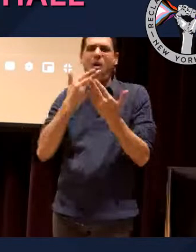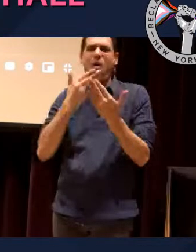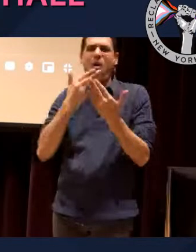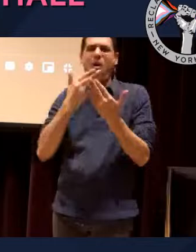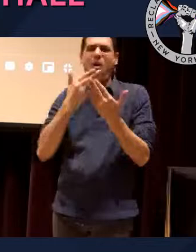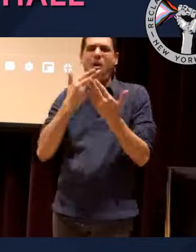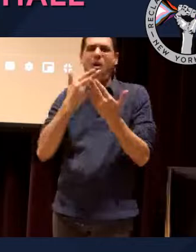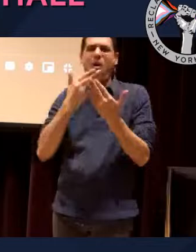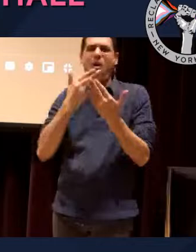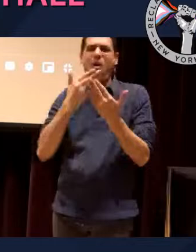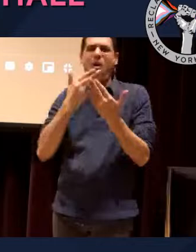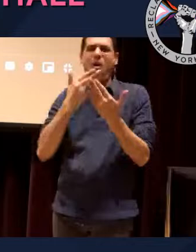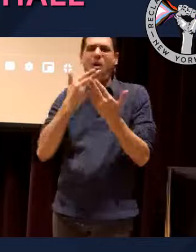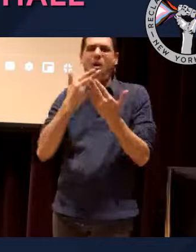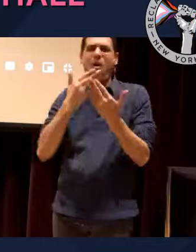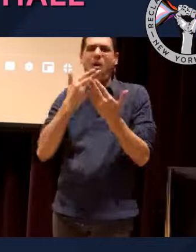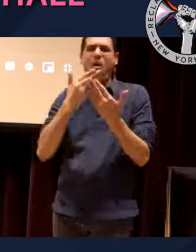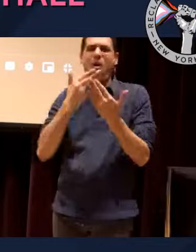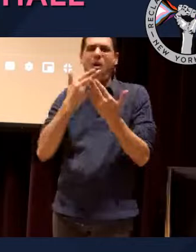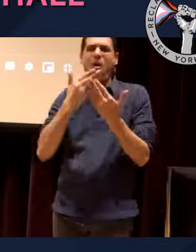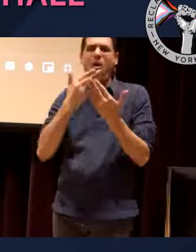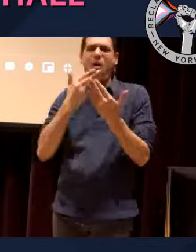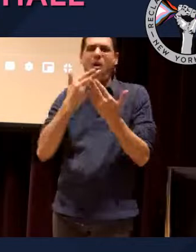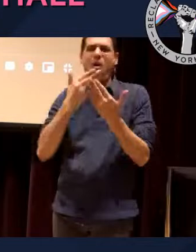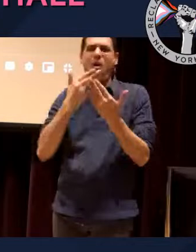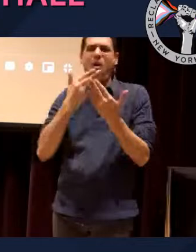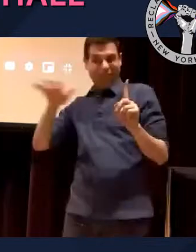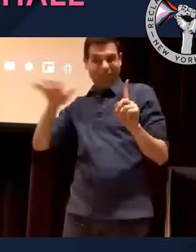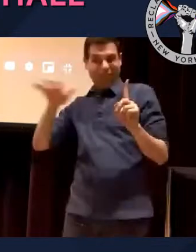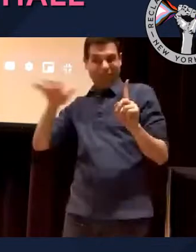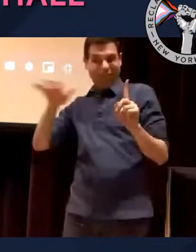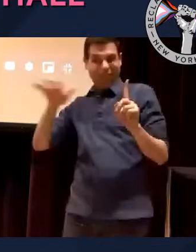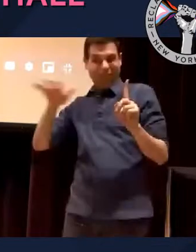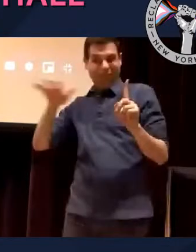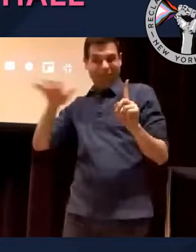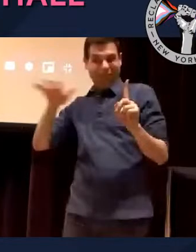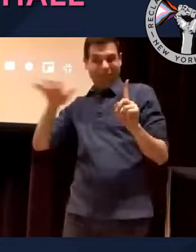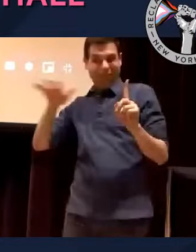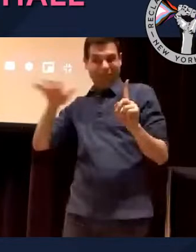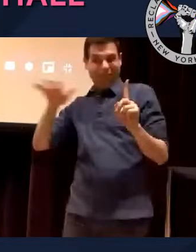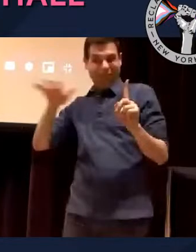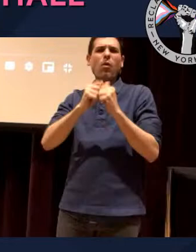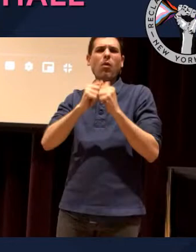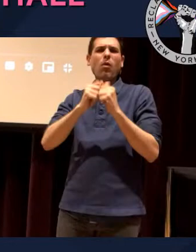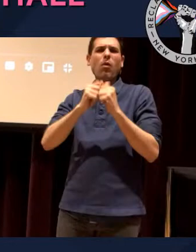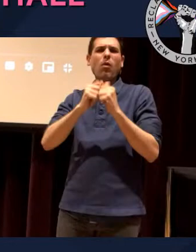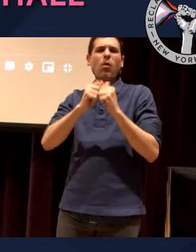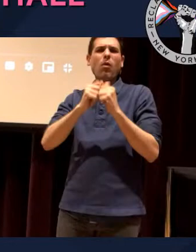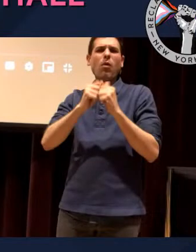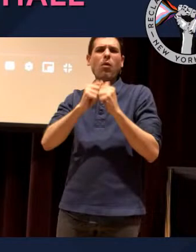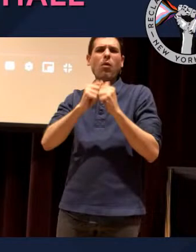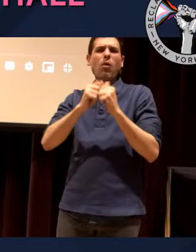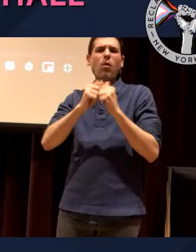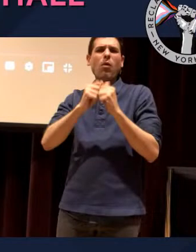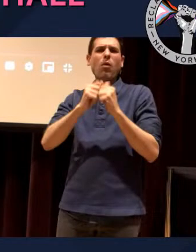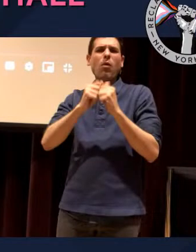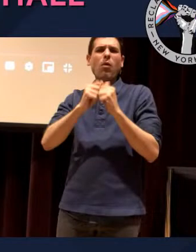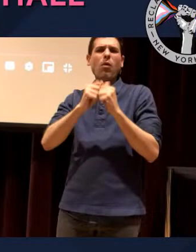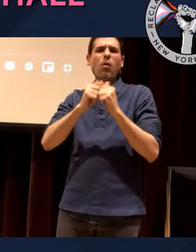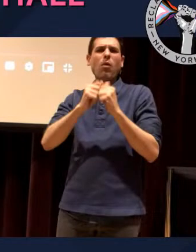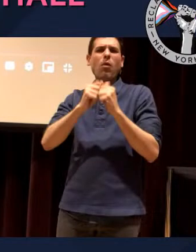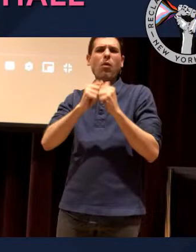streams that can be seen all over the world. We're here tonight because it's exactly 4